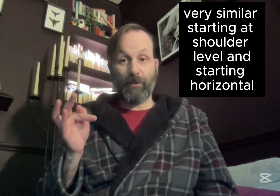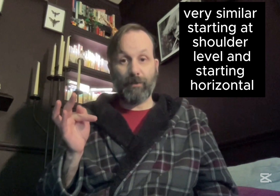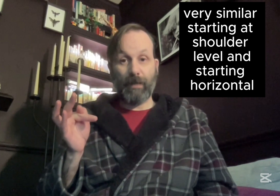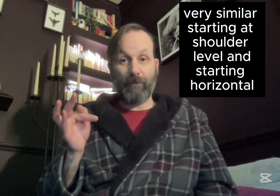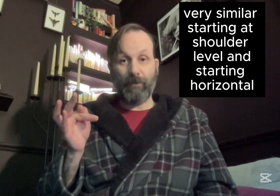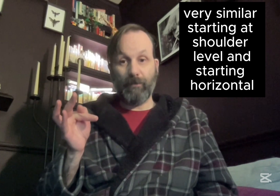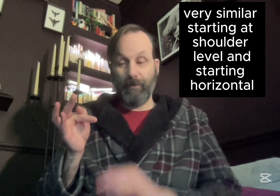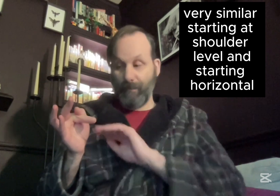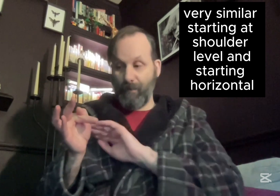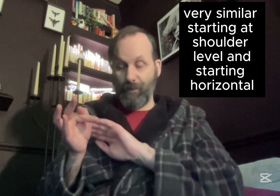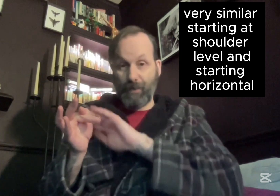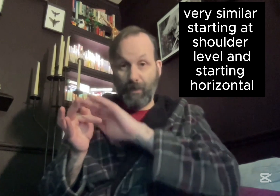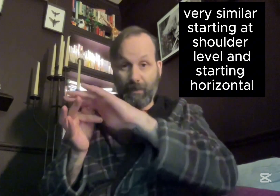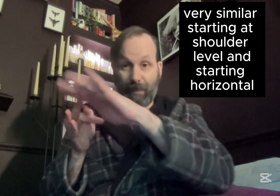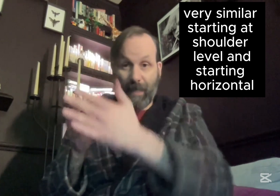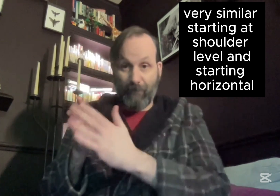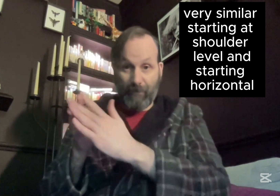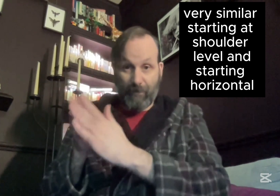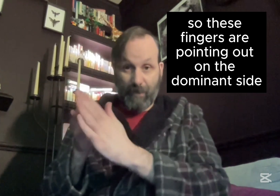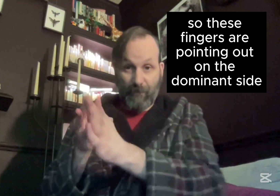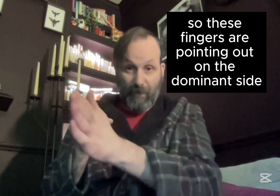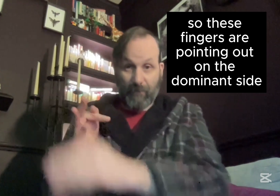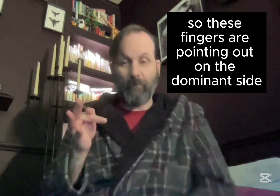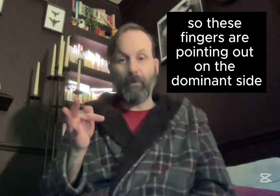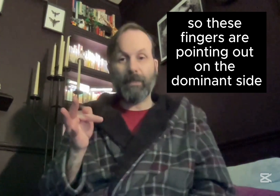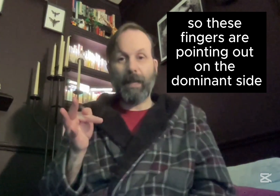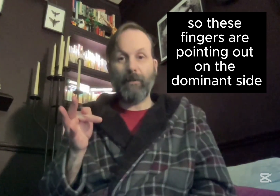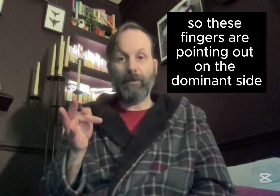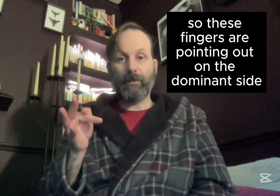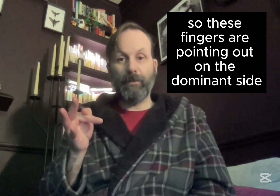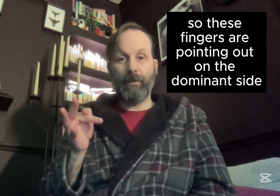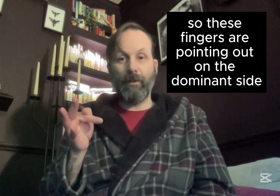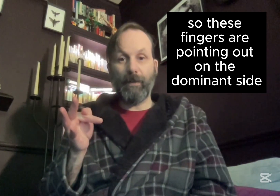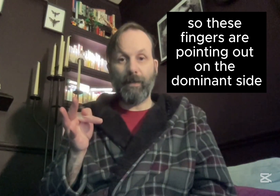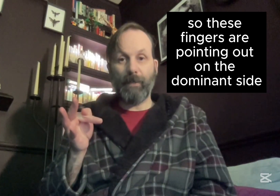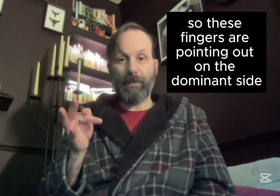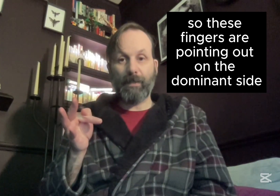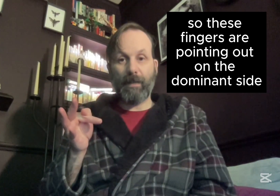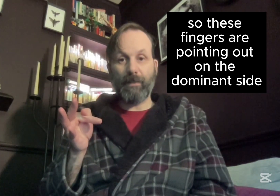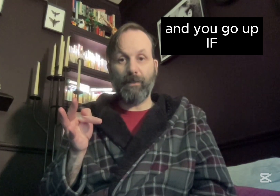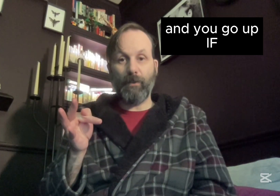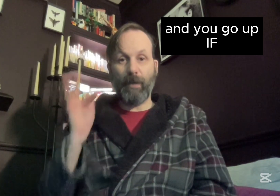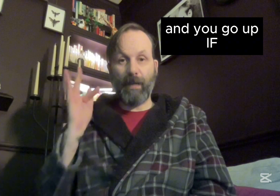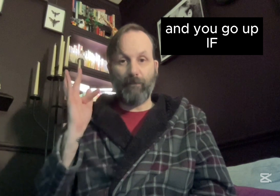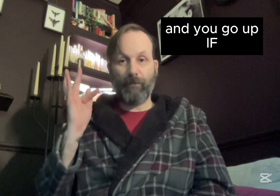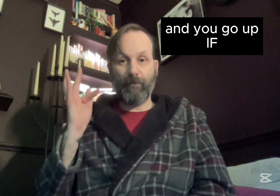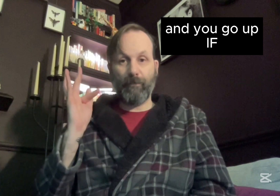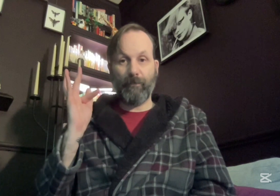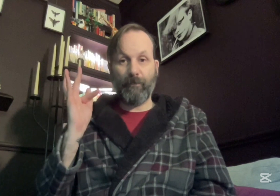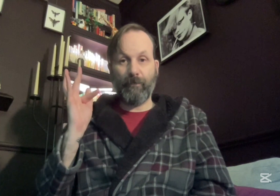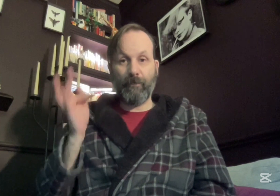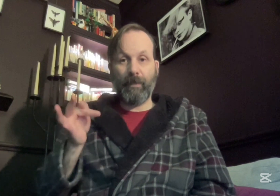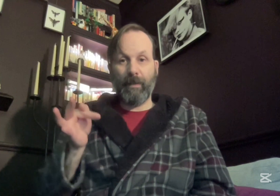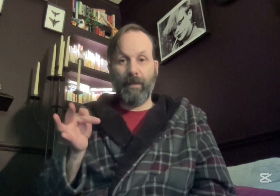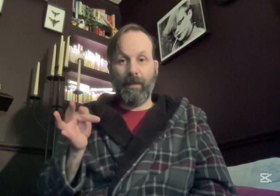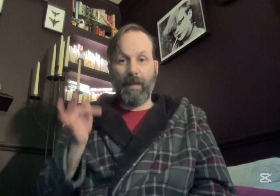shoulder level. Starting level, so these fingers are pointing out. On the dominant side, and you go if.